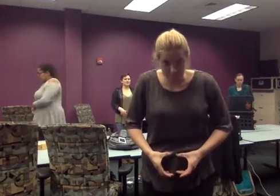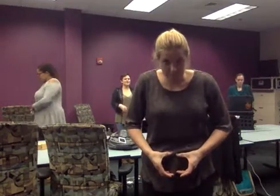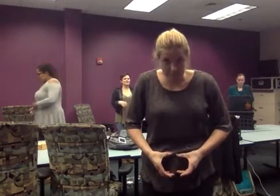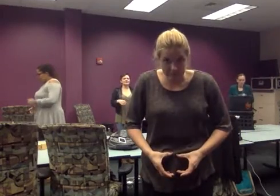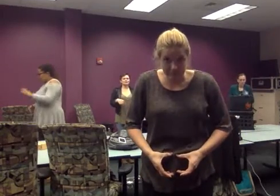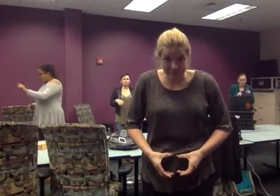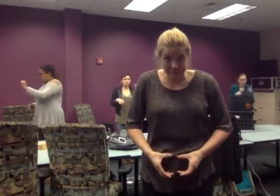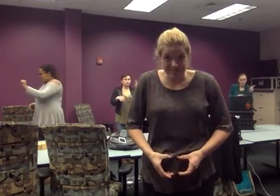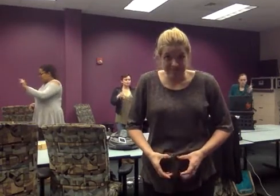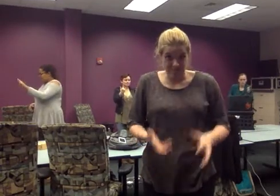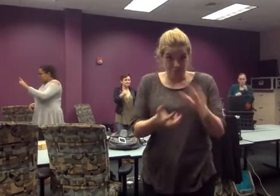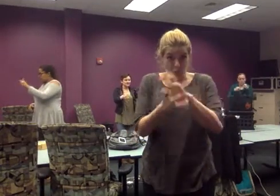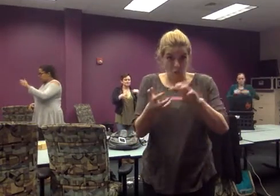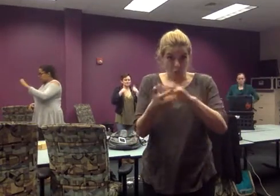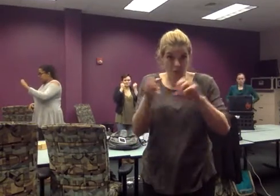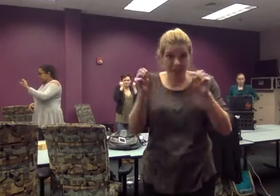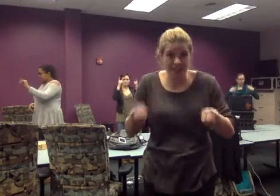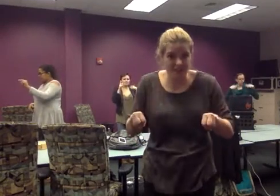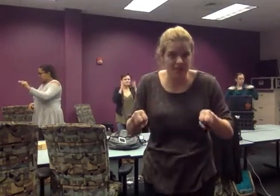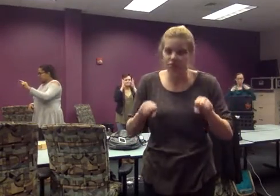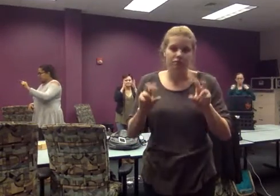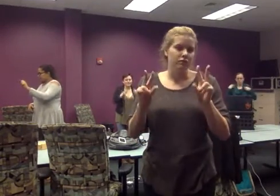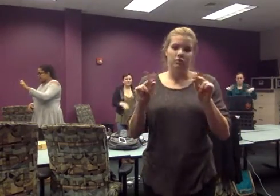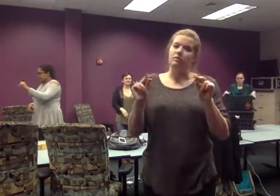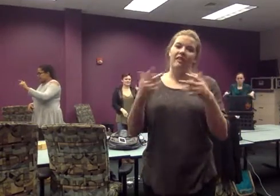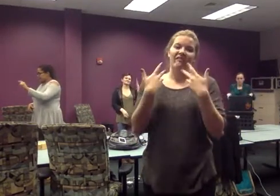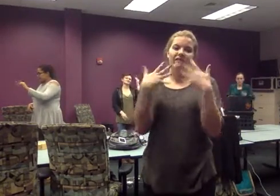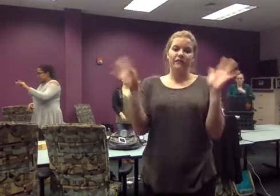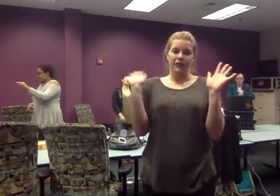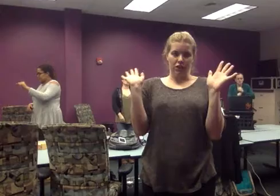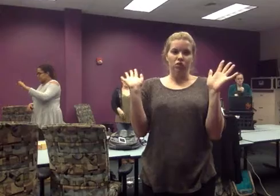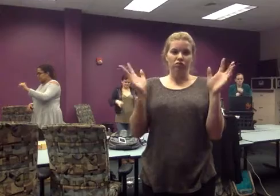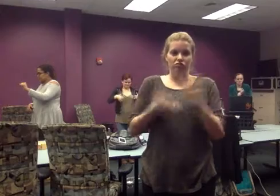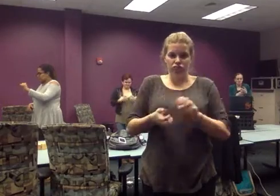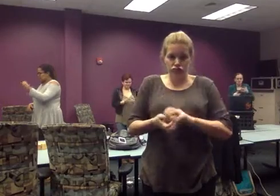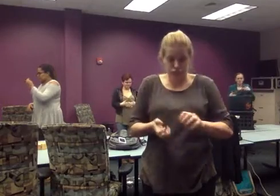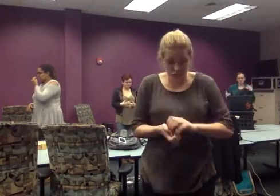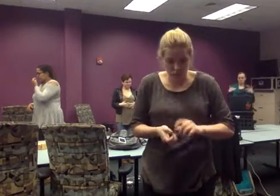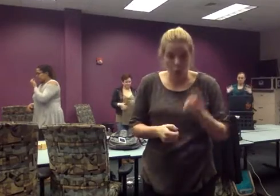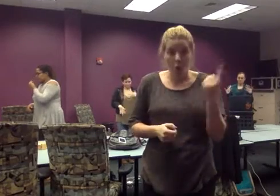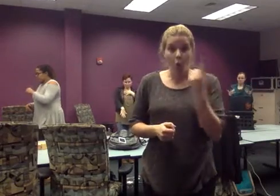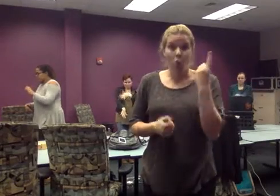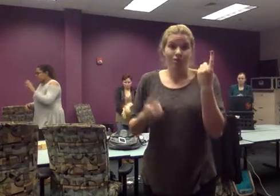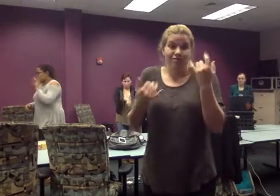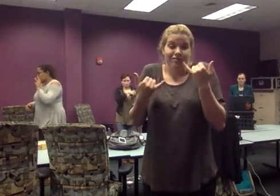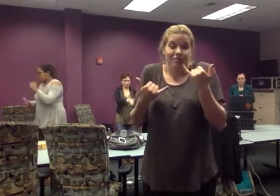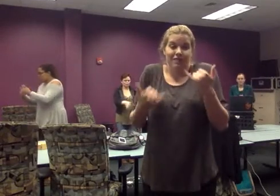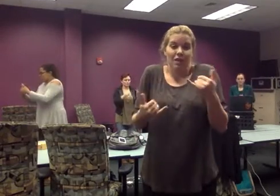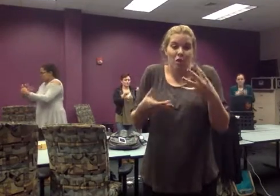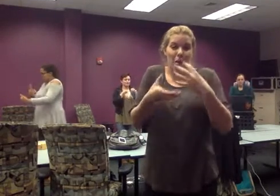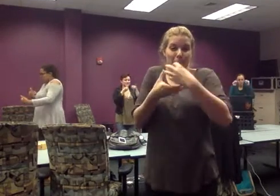more, and just water is removed from the food at that point. So then the body just